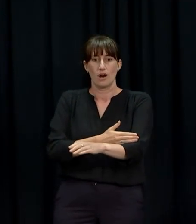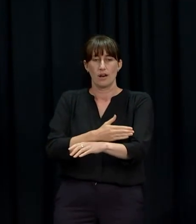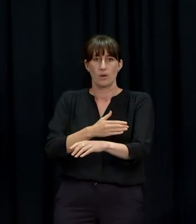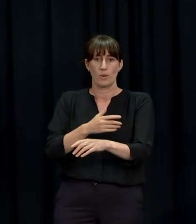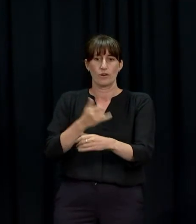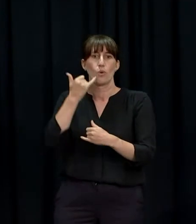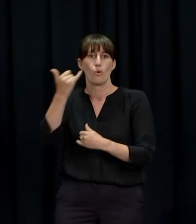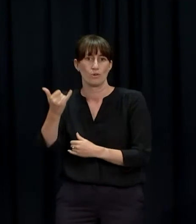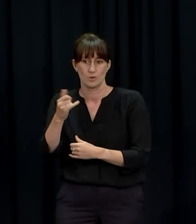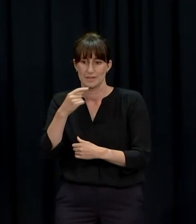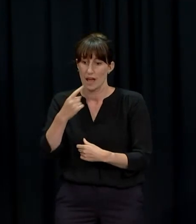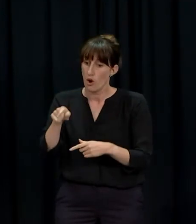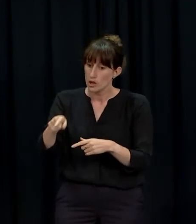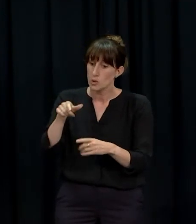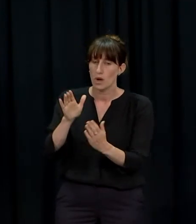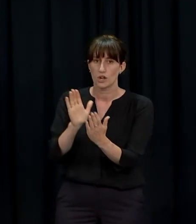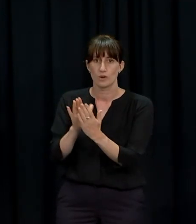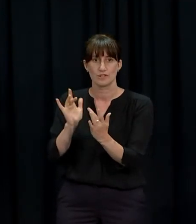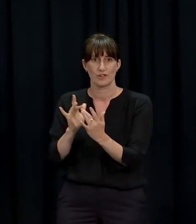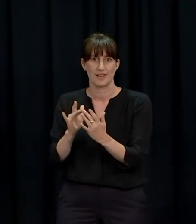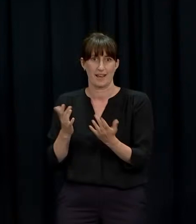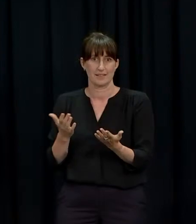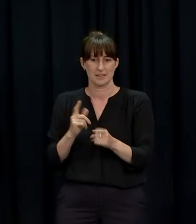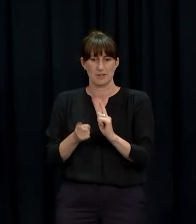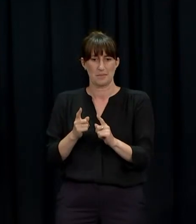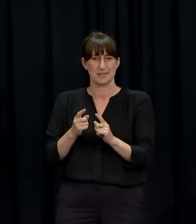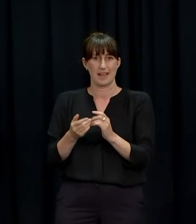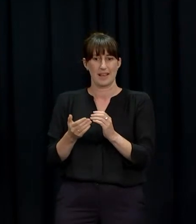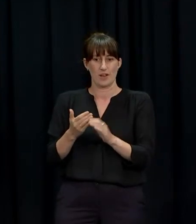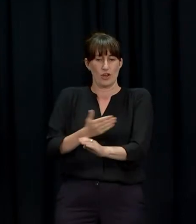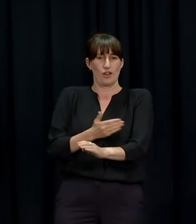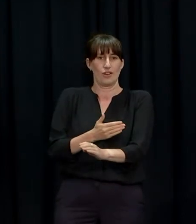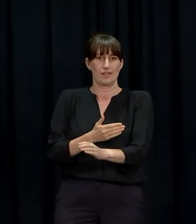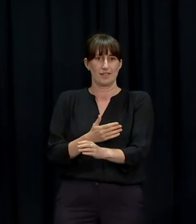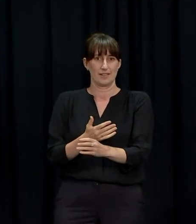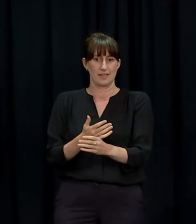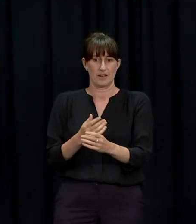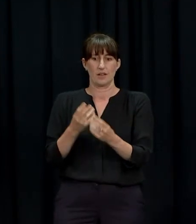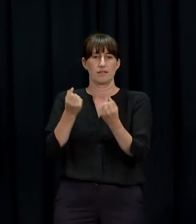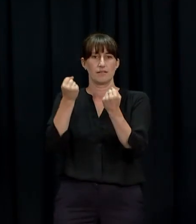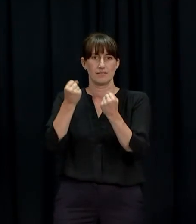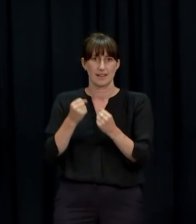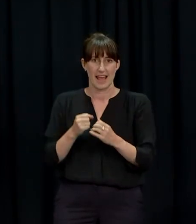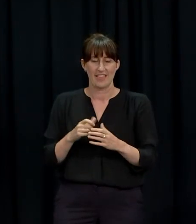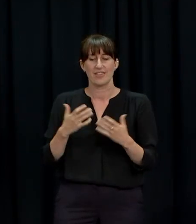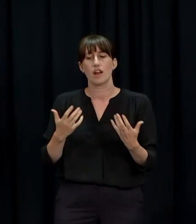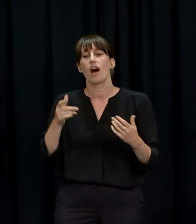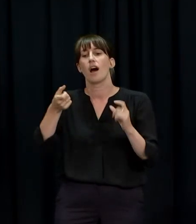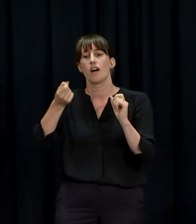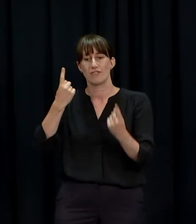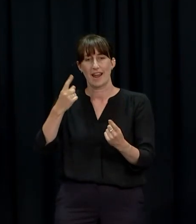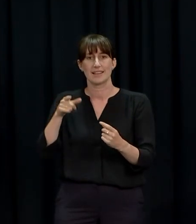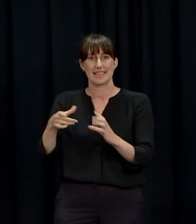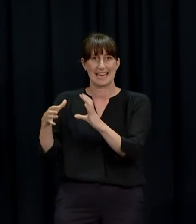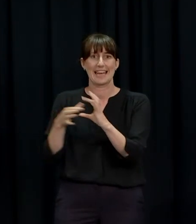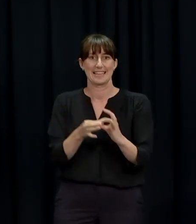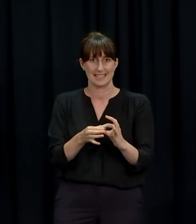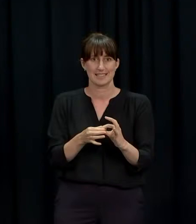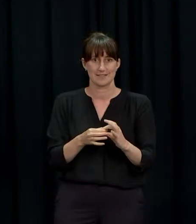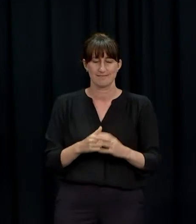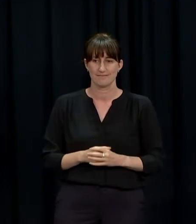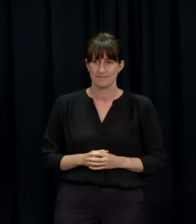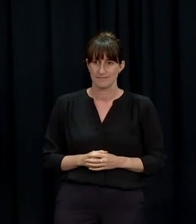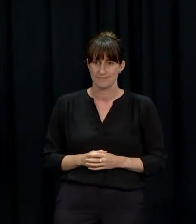case appearing from a similar exposure separately, and then of course we make the link epidemiologically. Mikey. Could